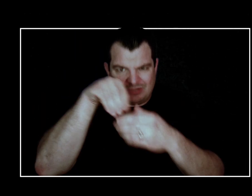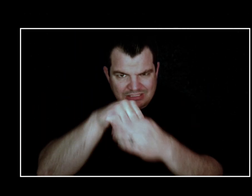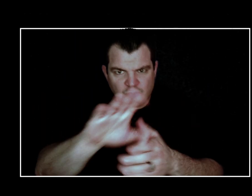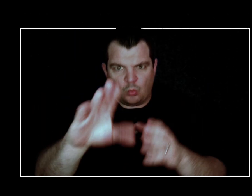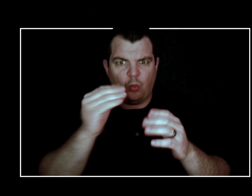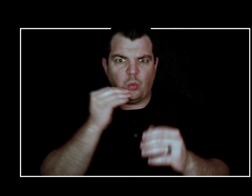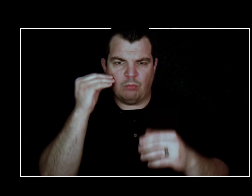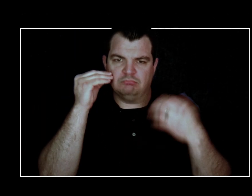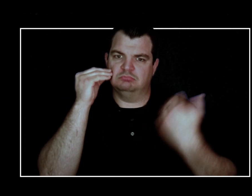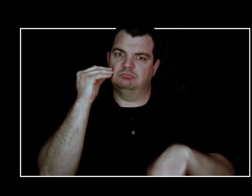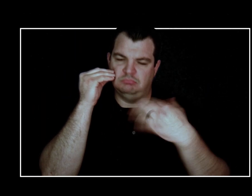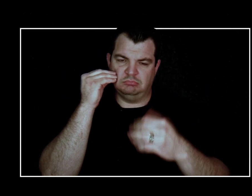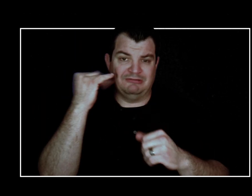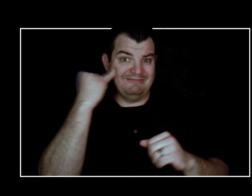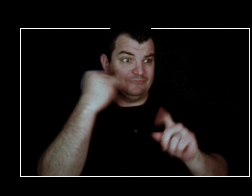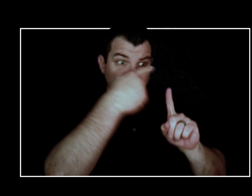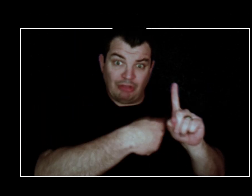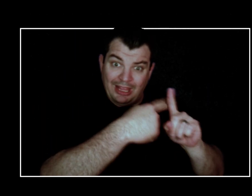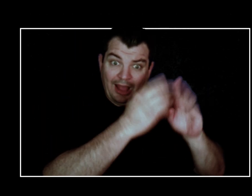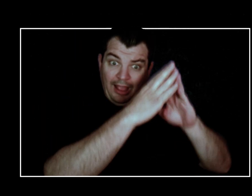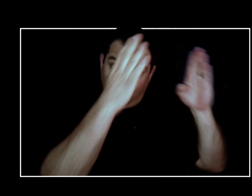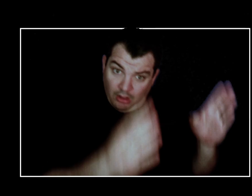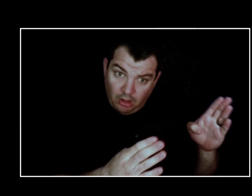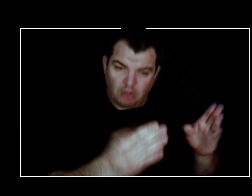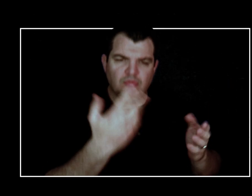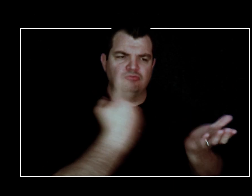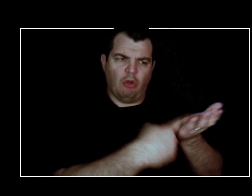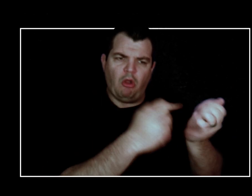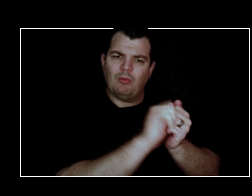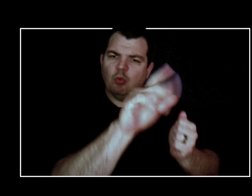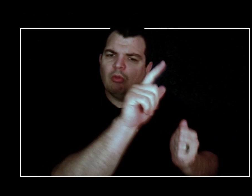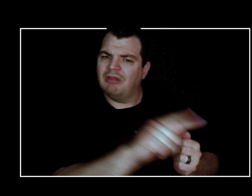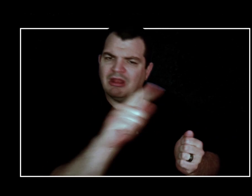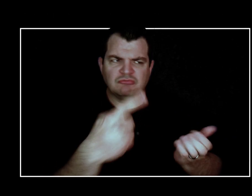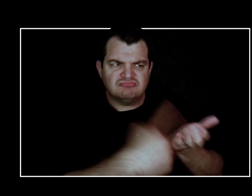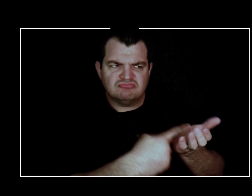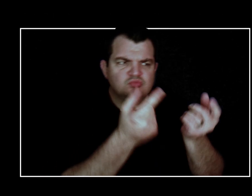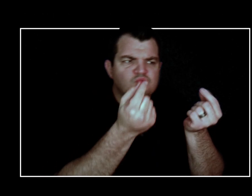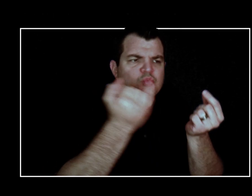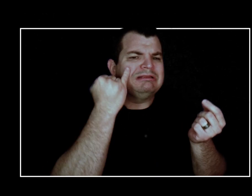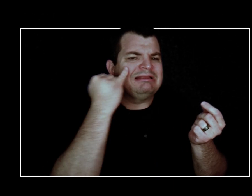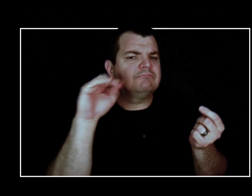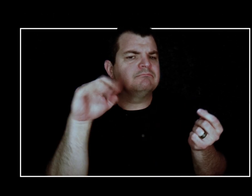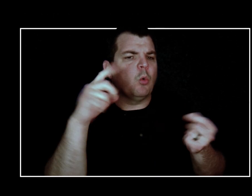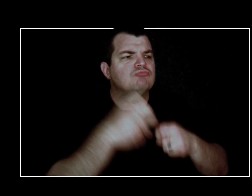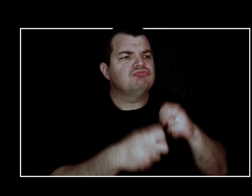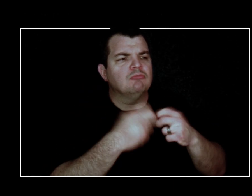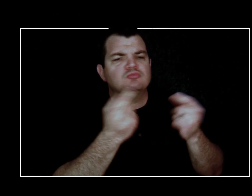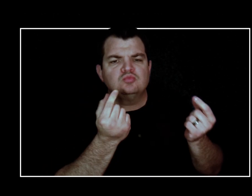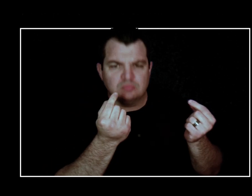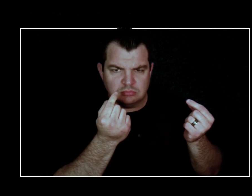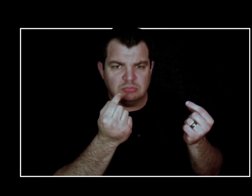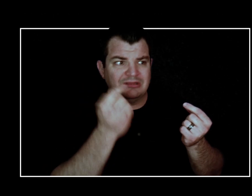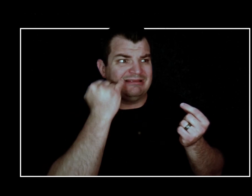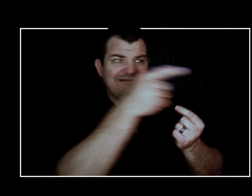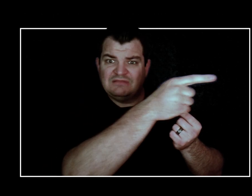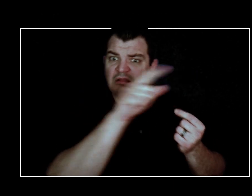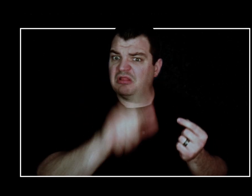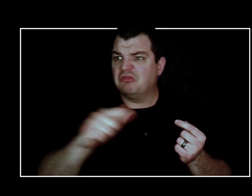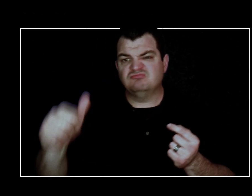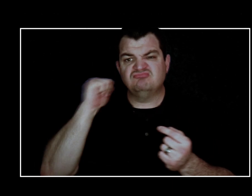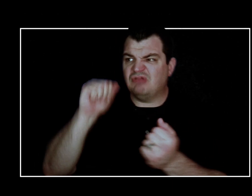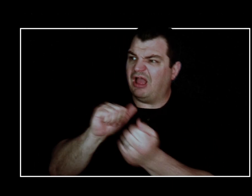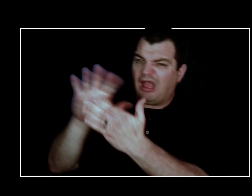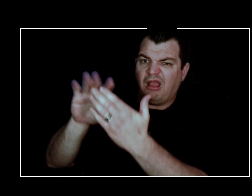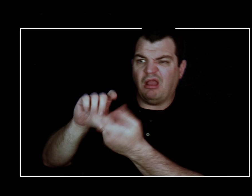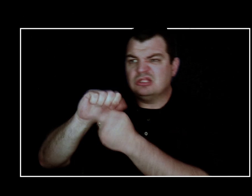home. If you rent your home, talk to your landlord about mold problems. If your landlord doesn't take